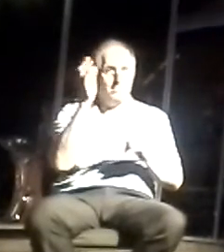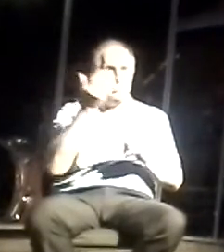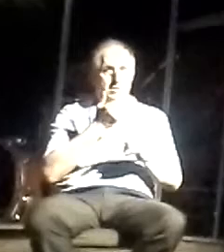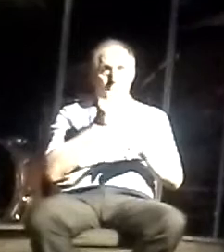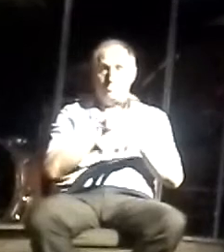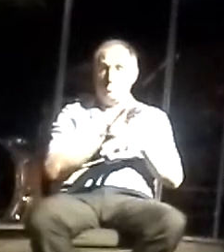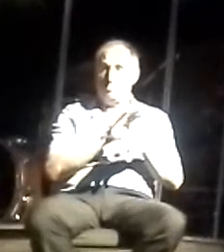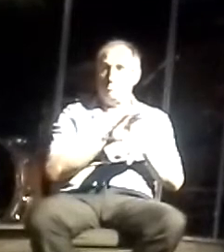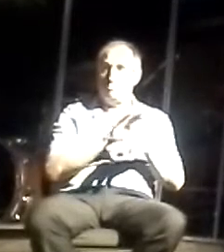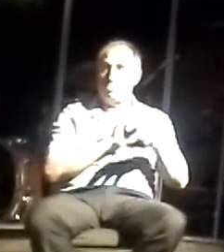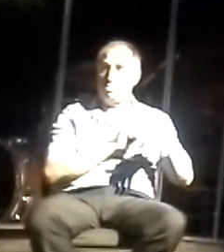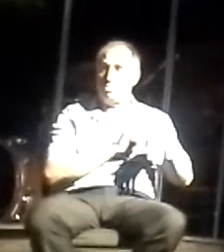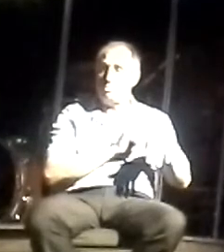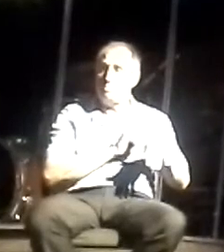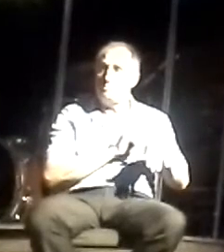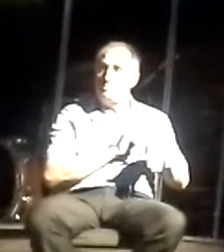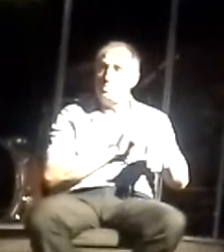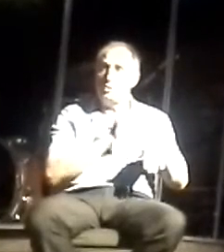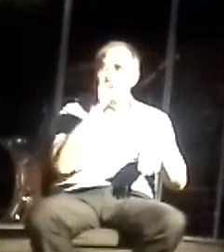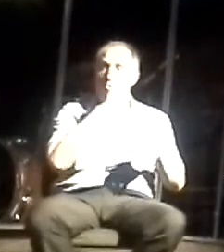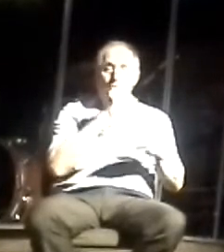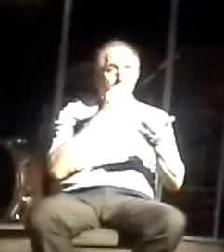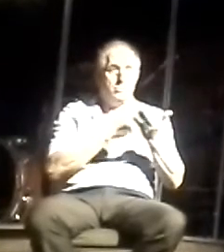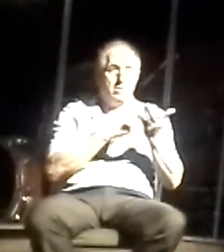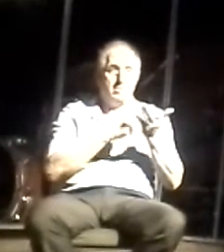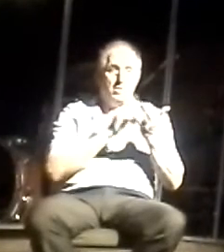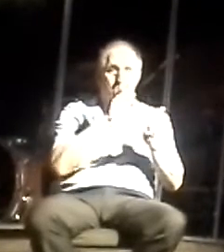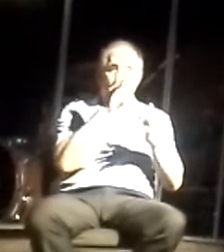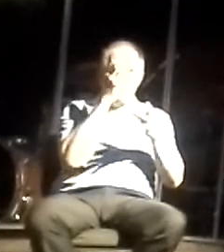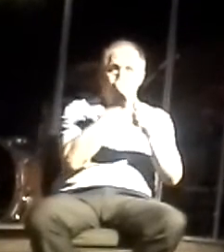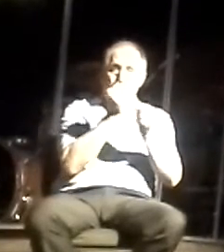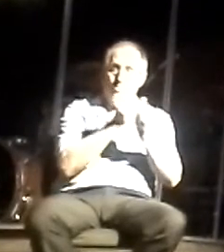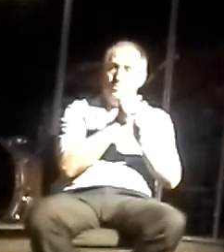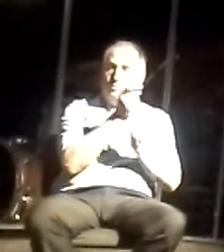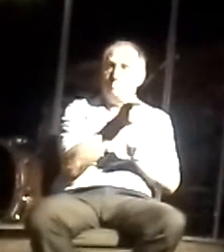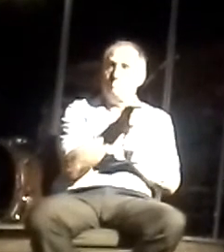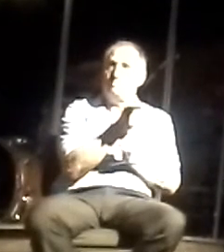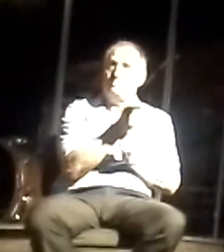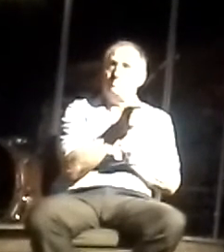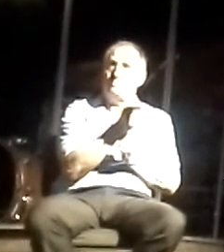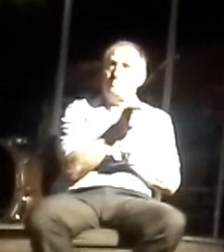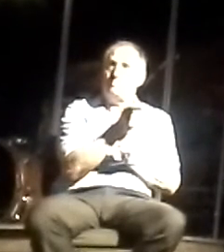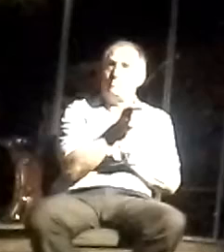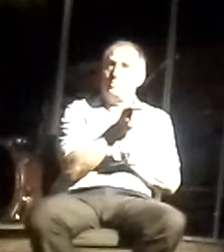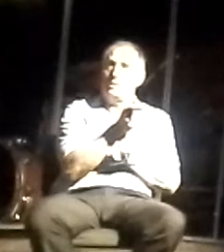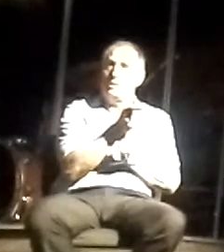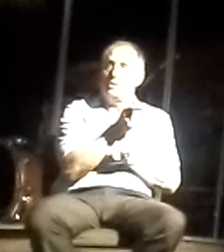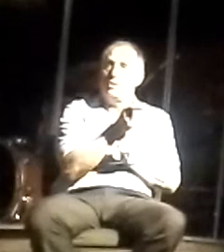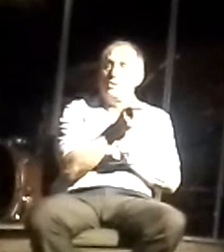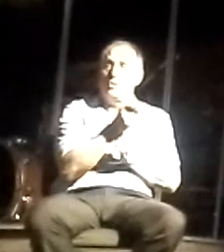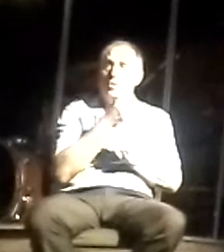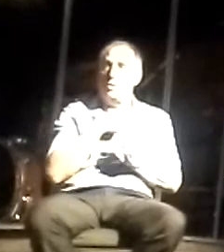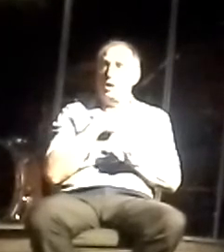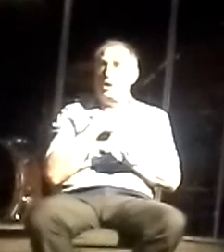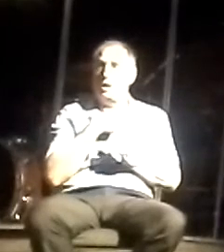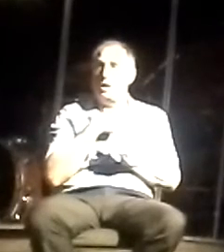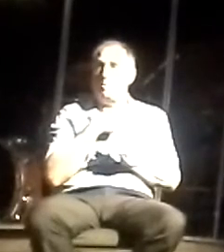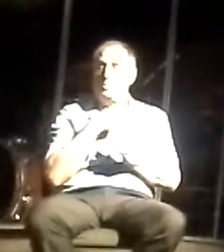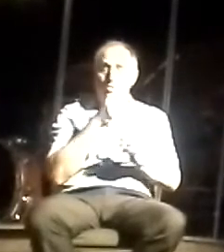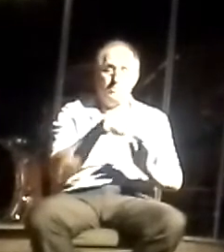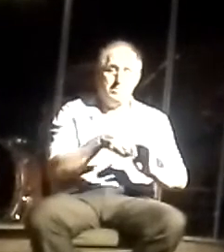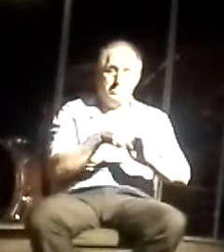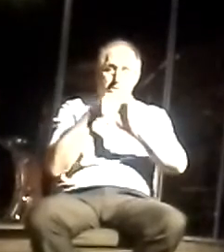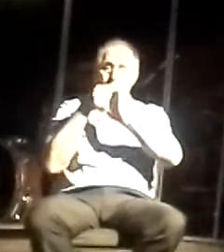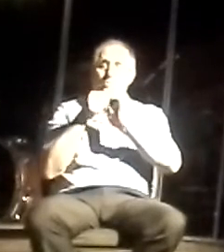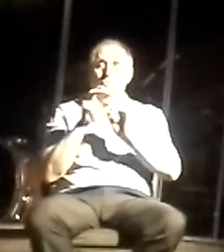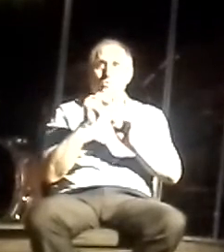church. You've never talked about your faith with them. You see, you say, well, I'm just pulling them up to my level. No,